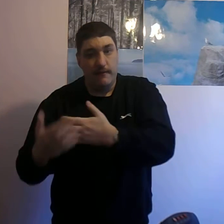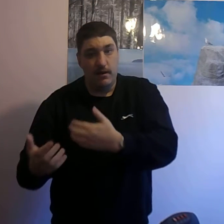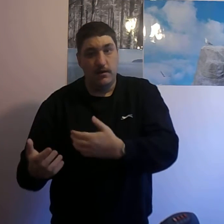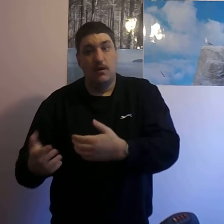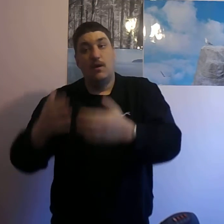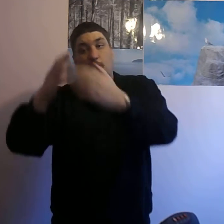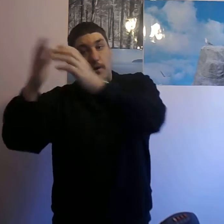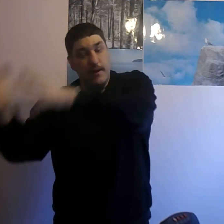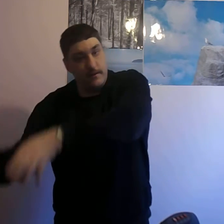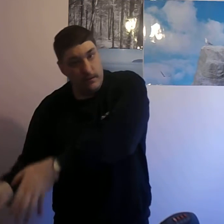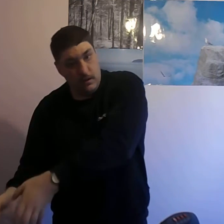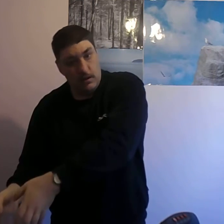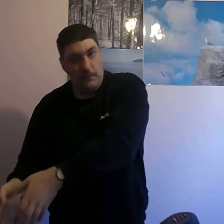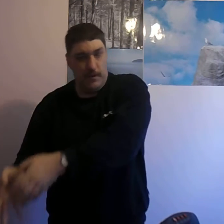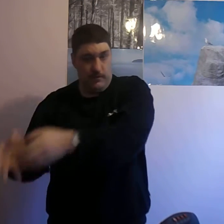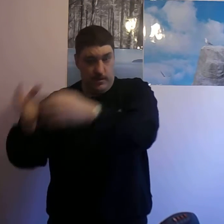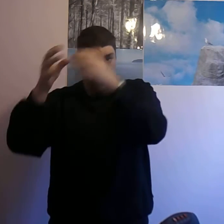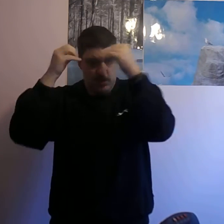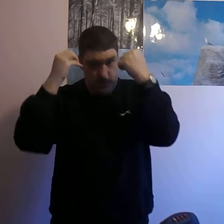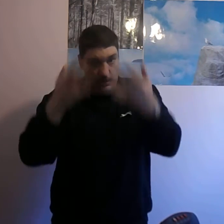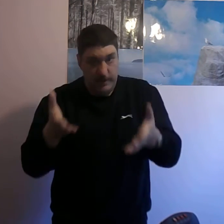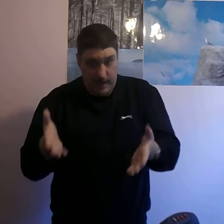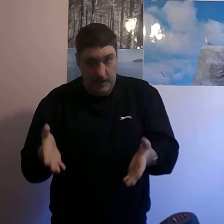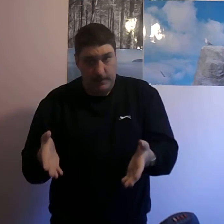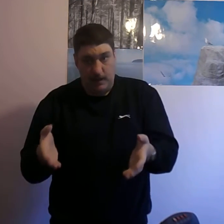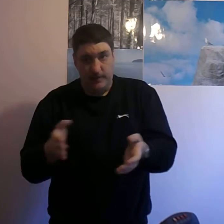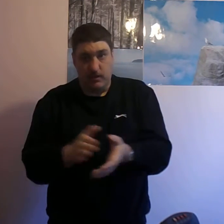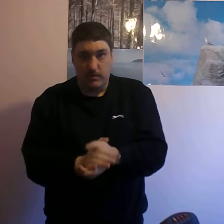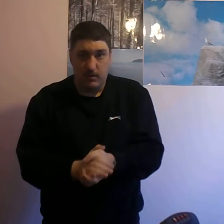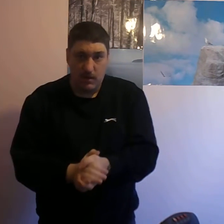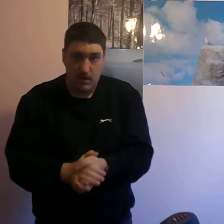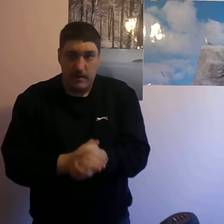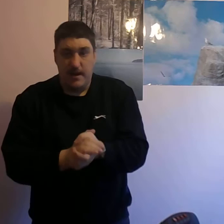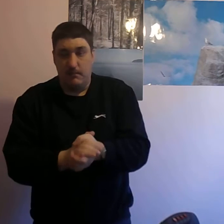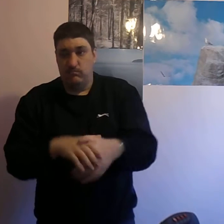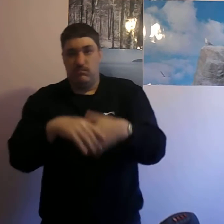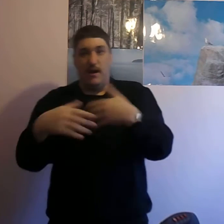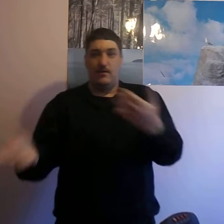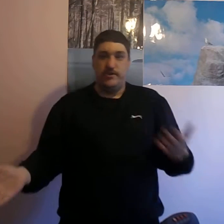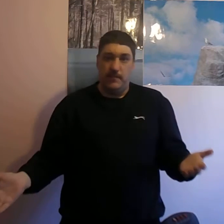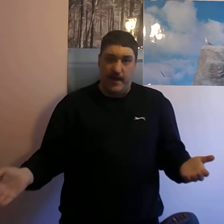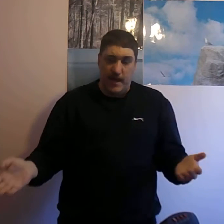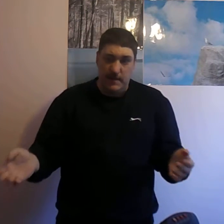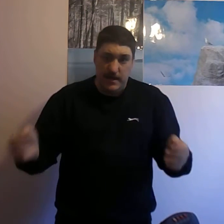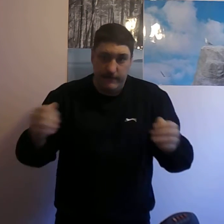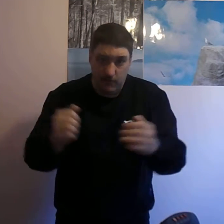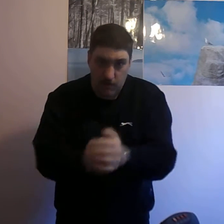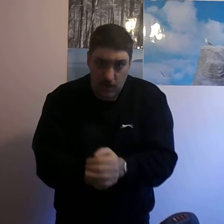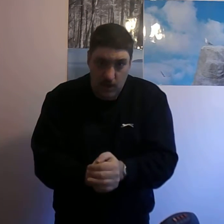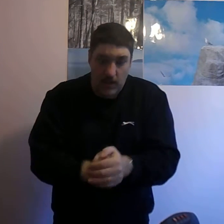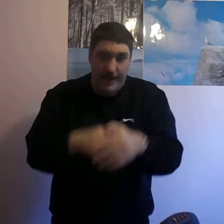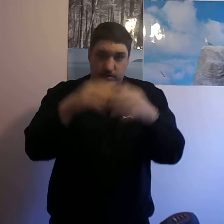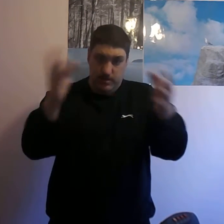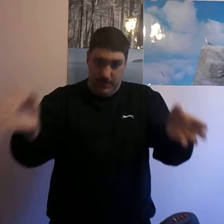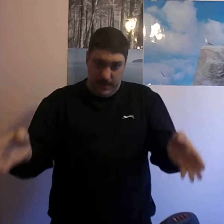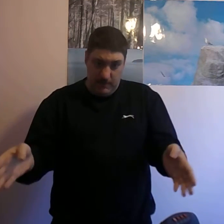Carolyn put into a computer and she became GLaDOS. Now, how she became evil, how she became not